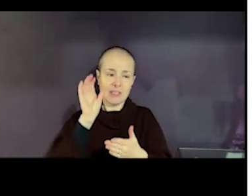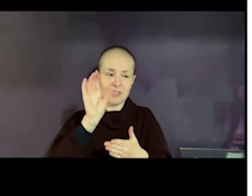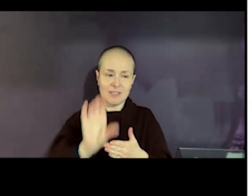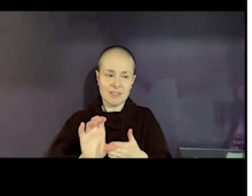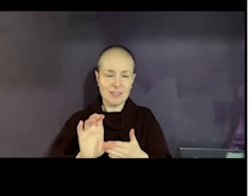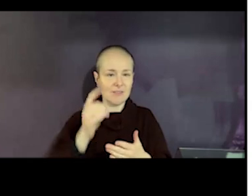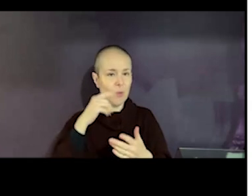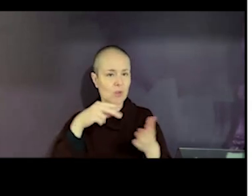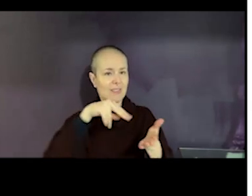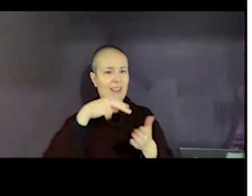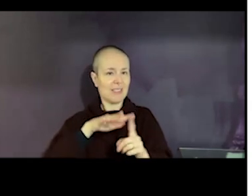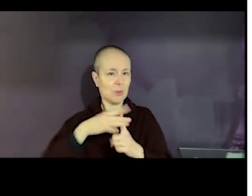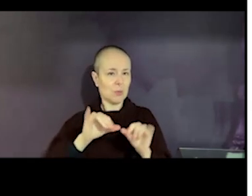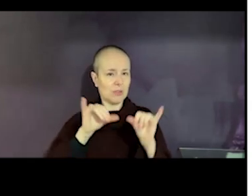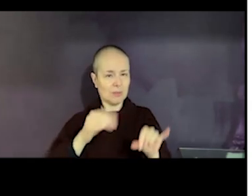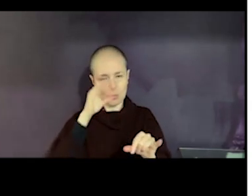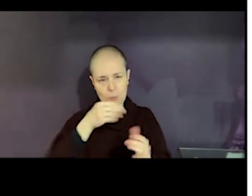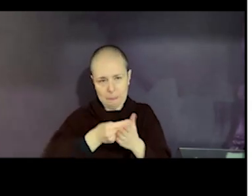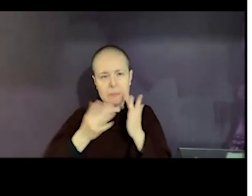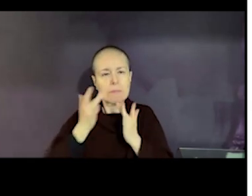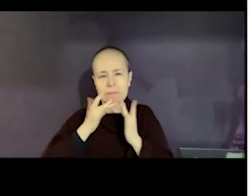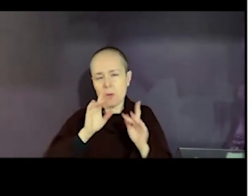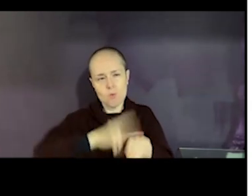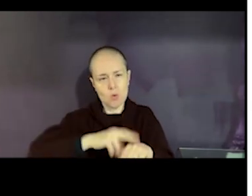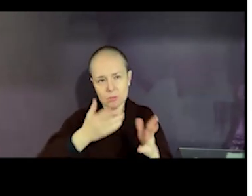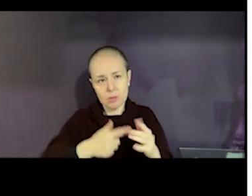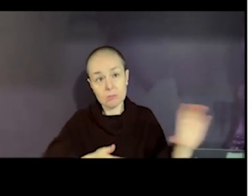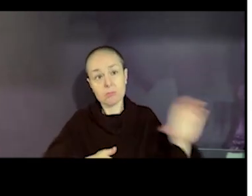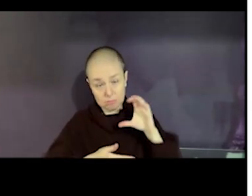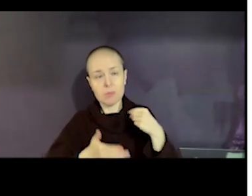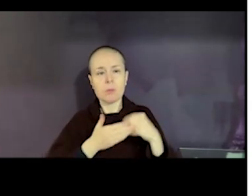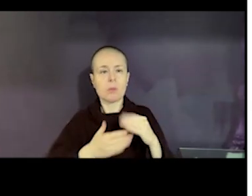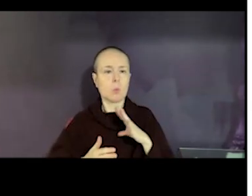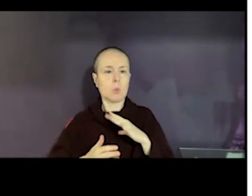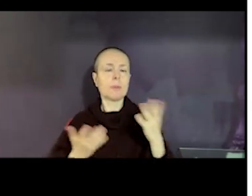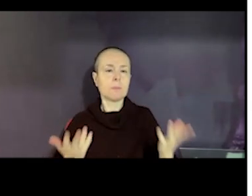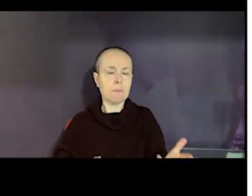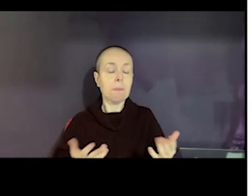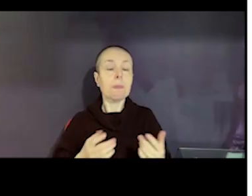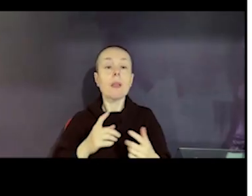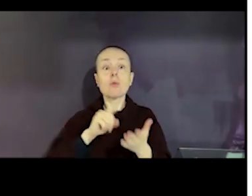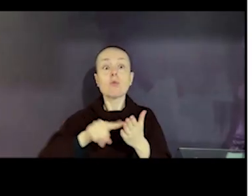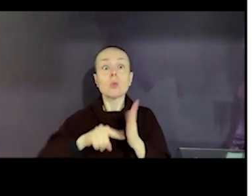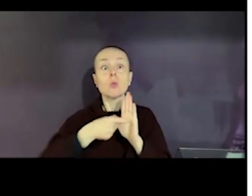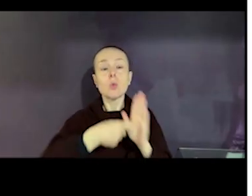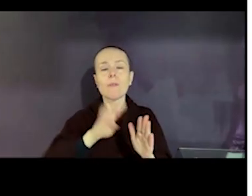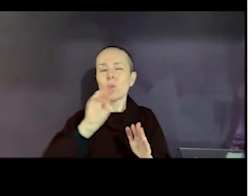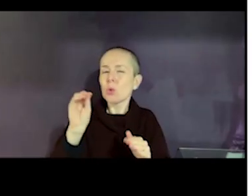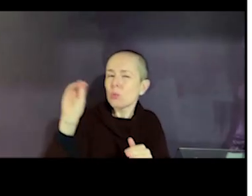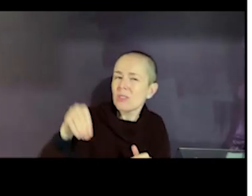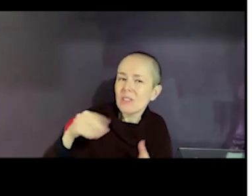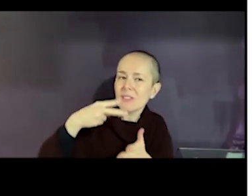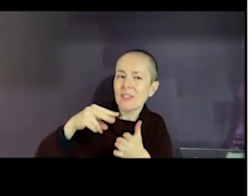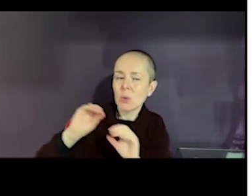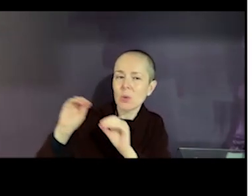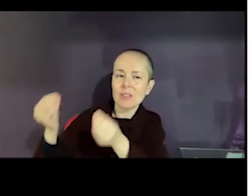ecosystem, right? So we know there's not enough money in the ecosystem, right? Our research shows that 40% of dance organizations rate their